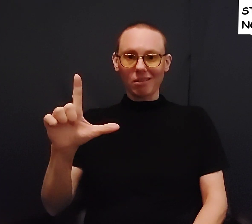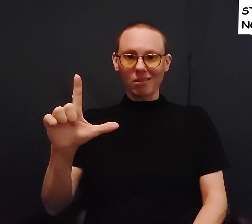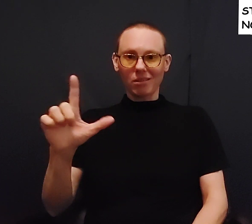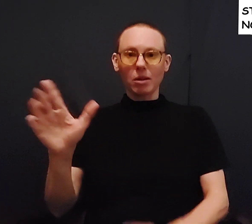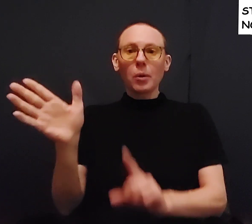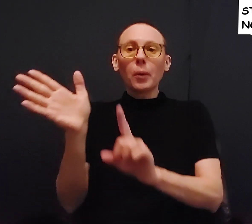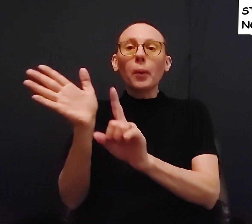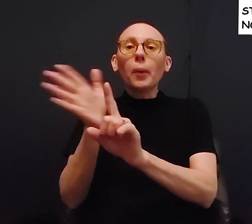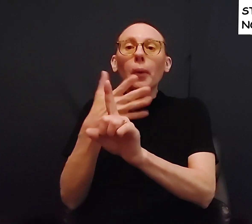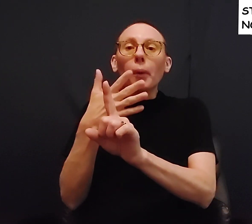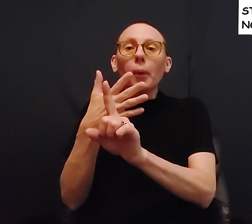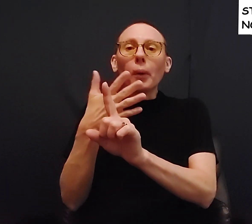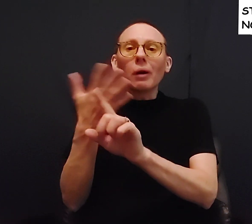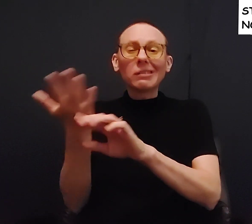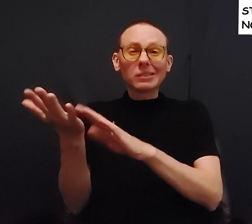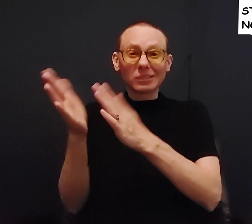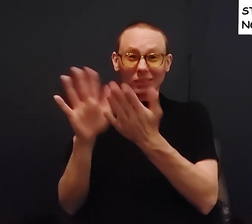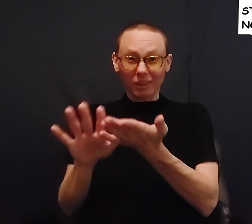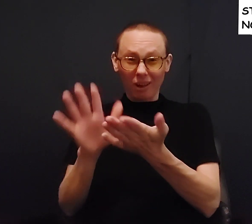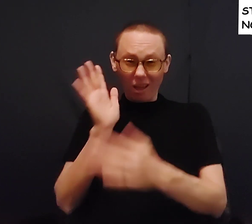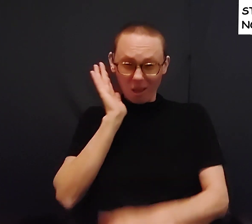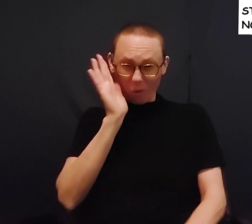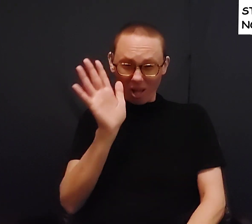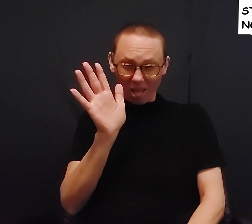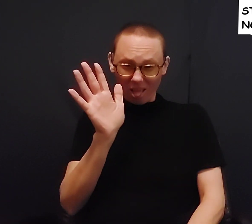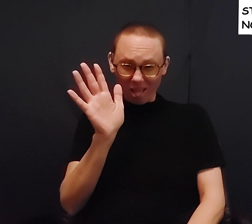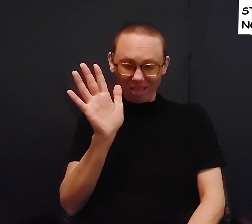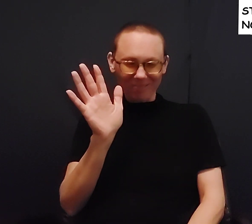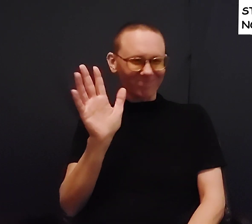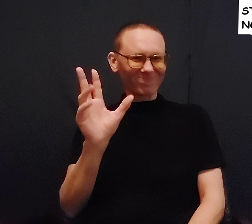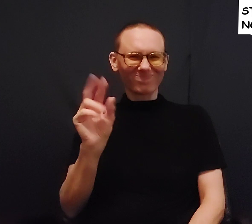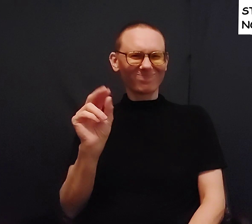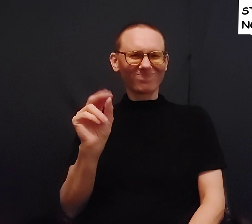Striking a heel is not fatal.